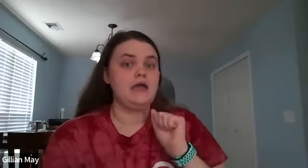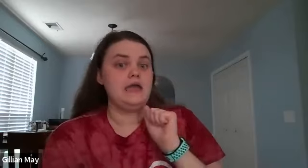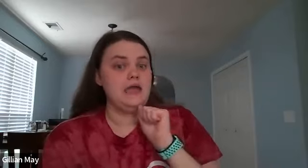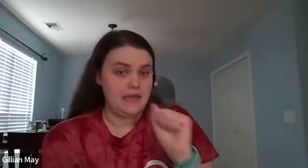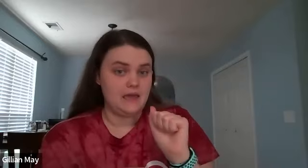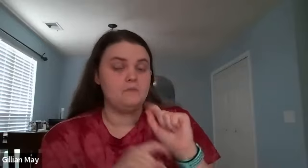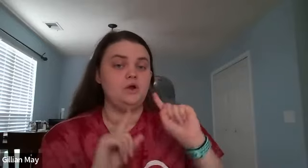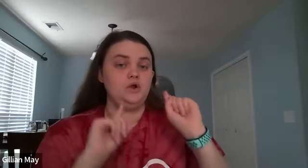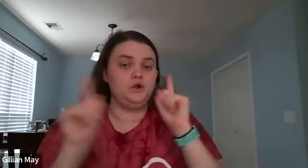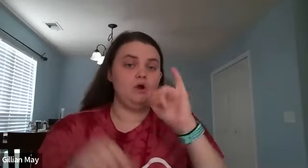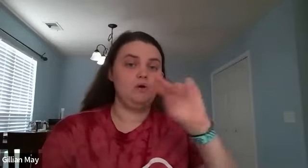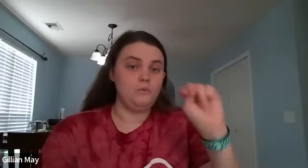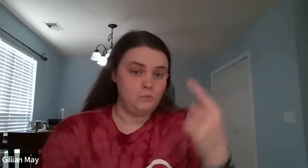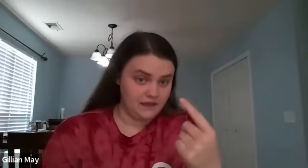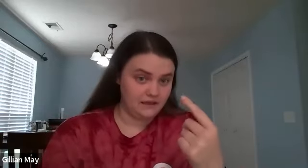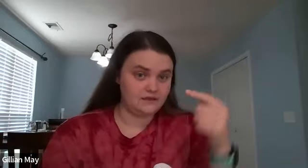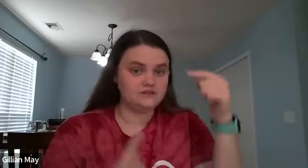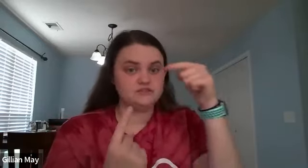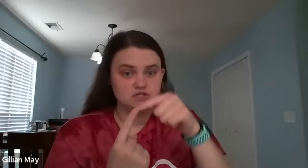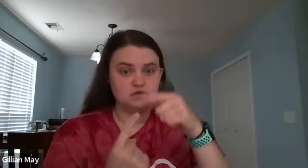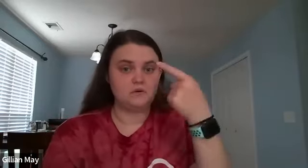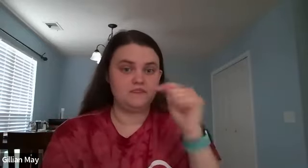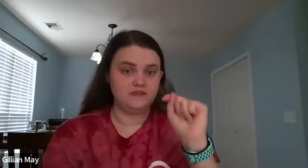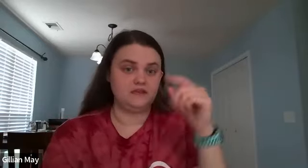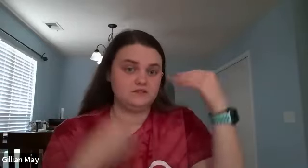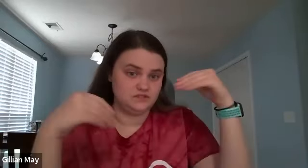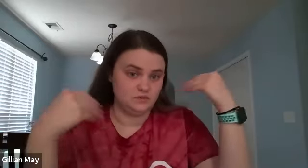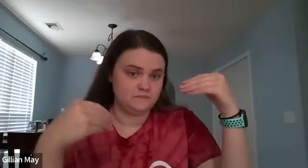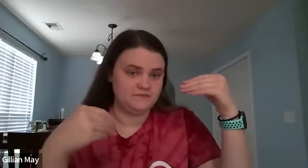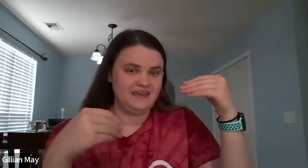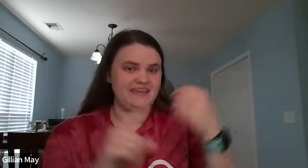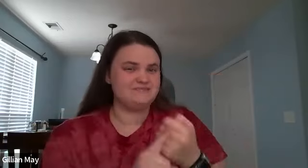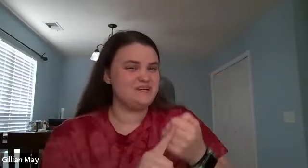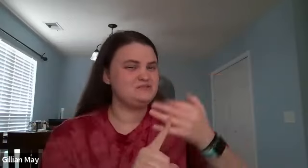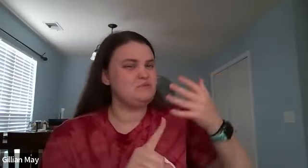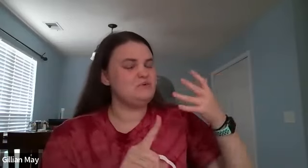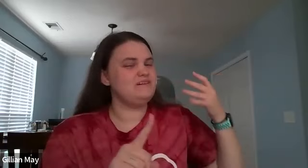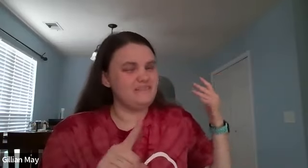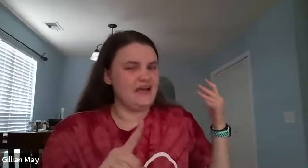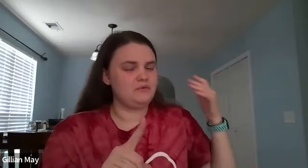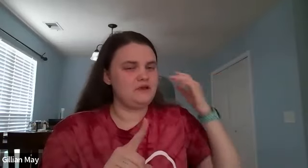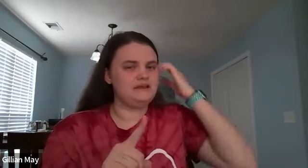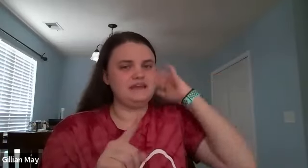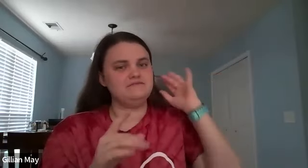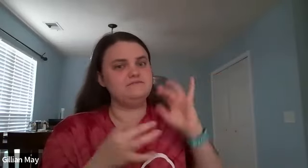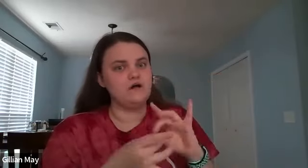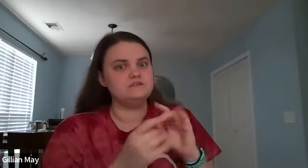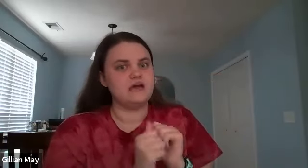I am going to the store. It's much more elaborated and follows